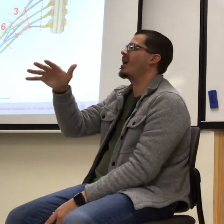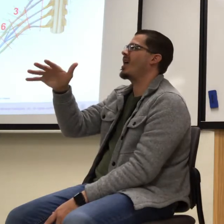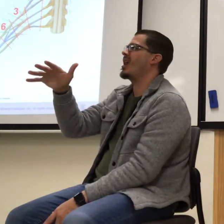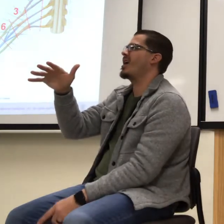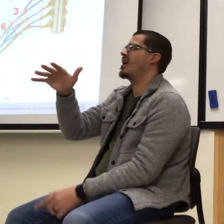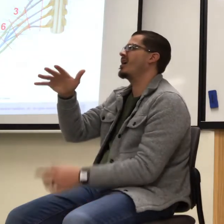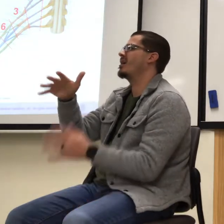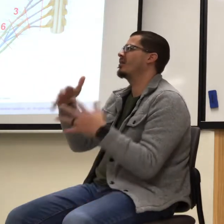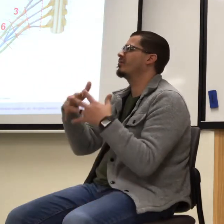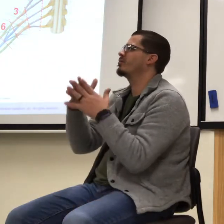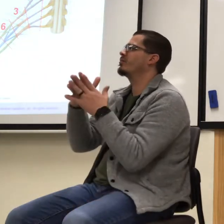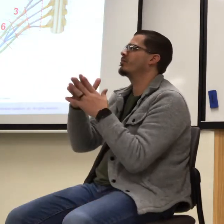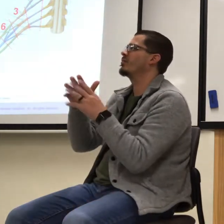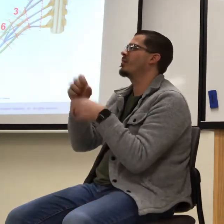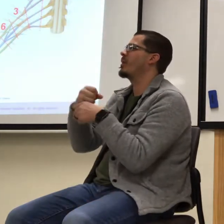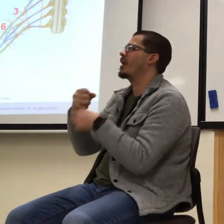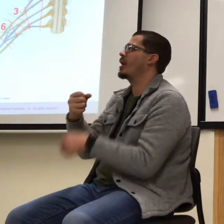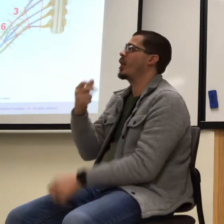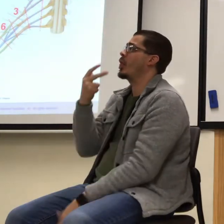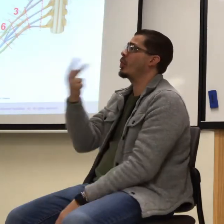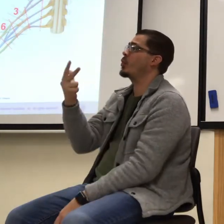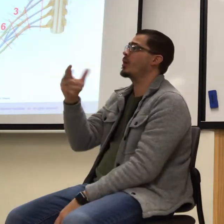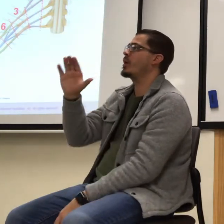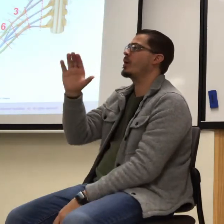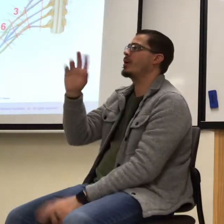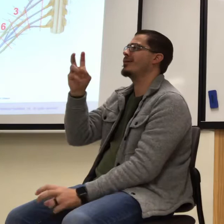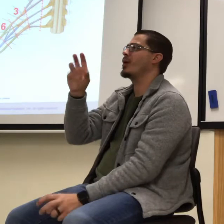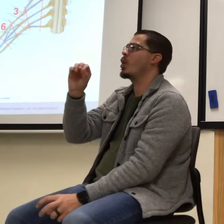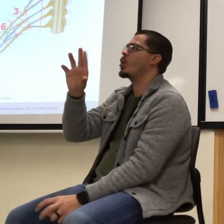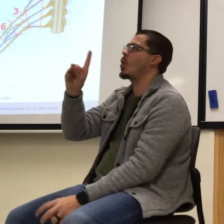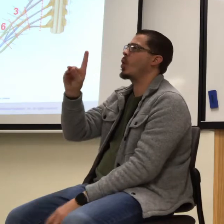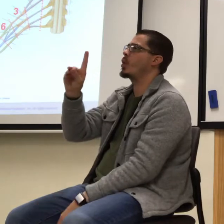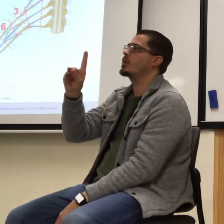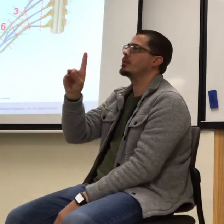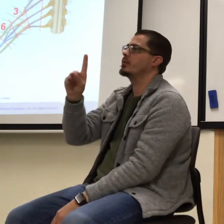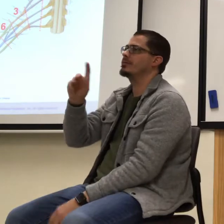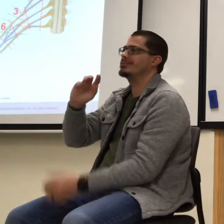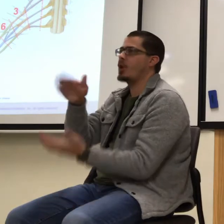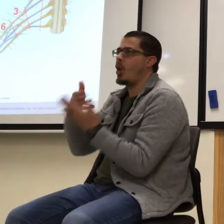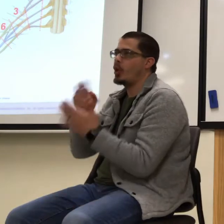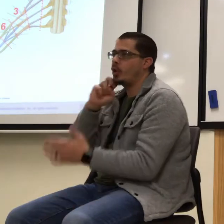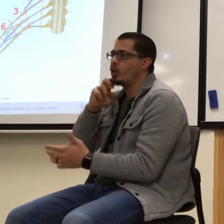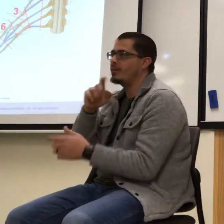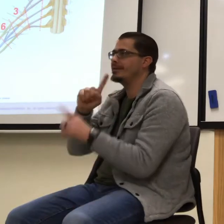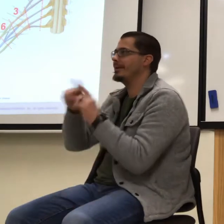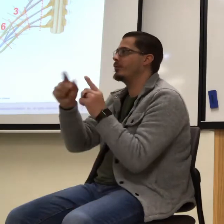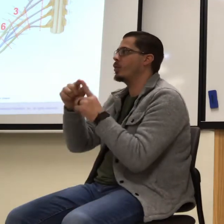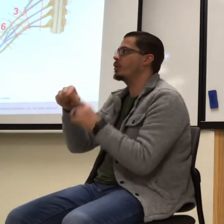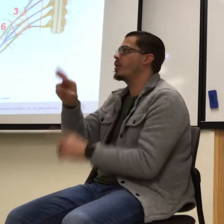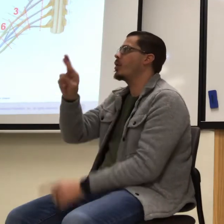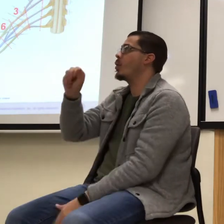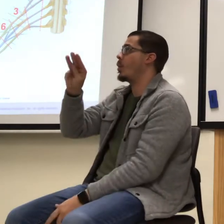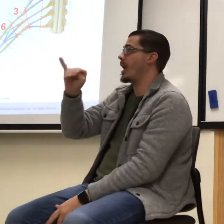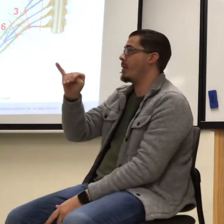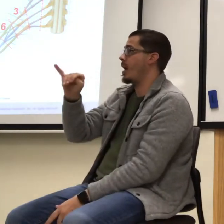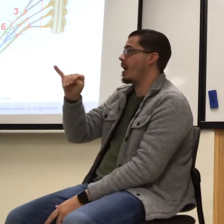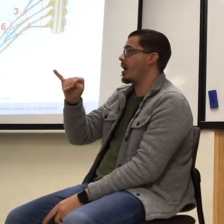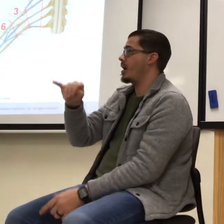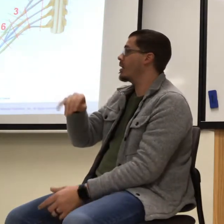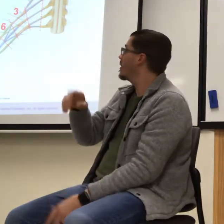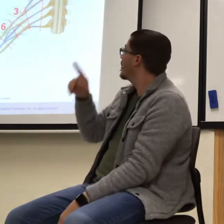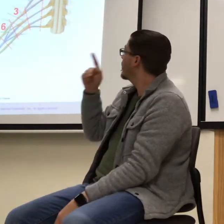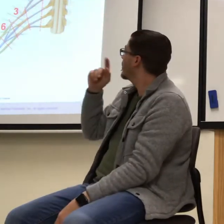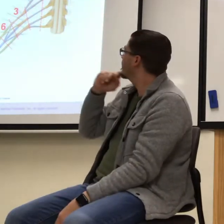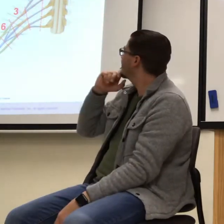form what are called three cords. It's all nerves, we just use different words. These are rami. Okay, I